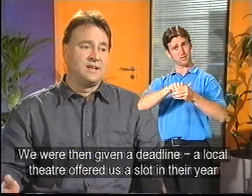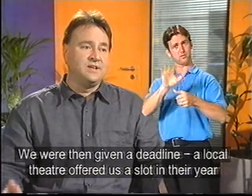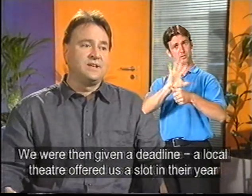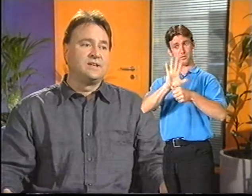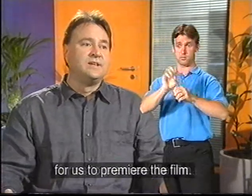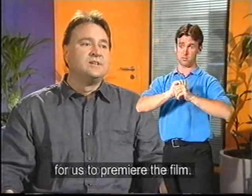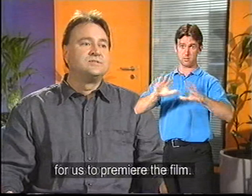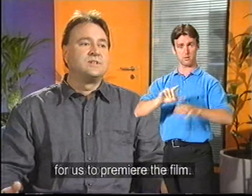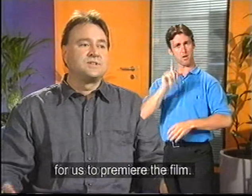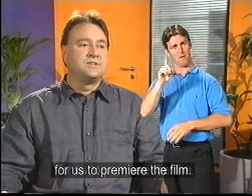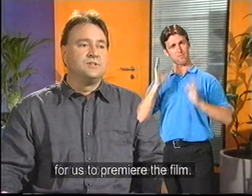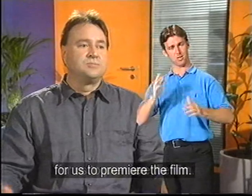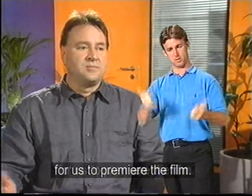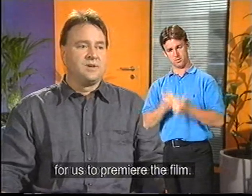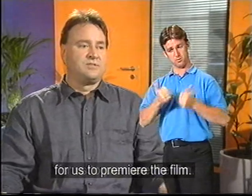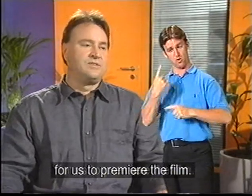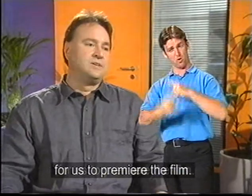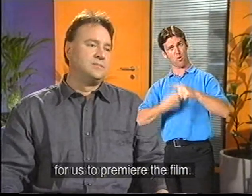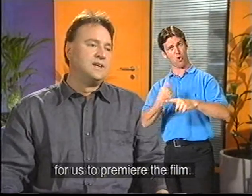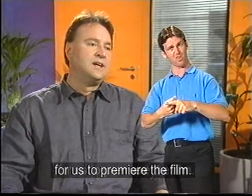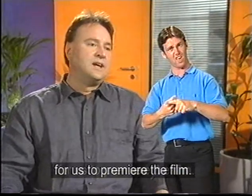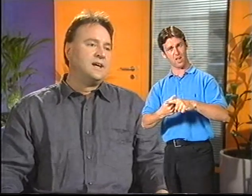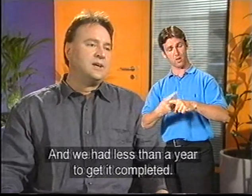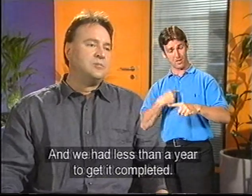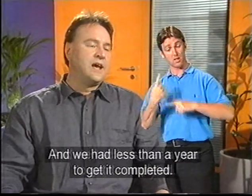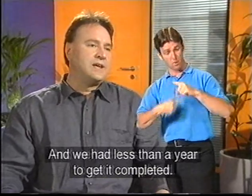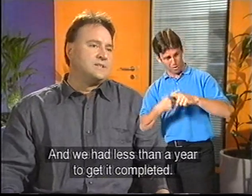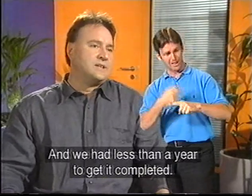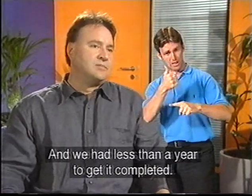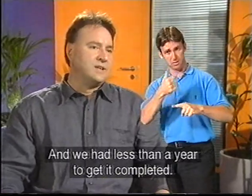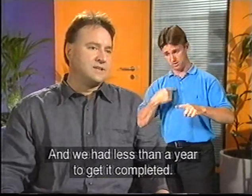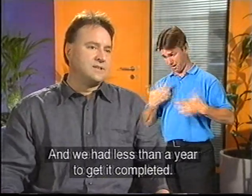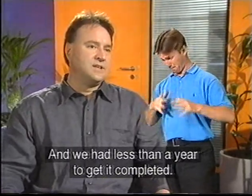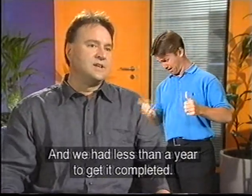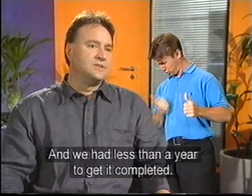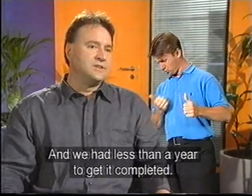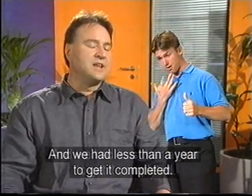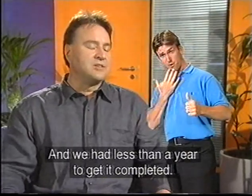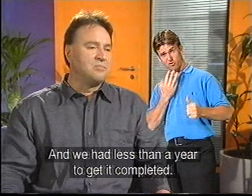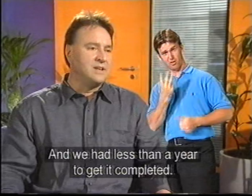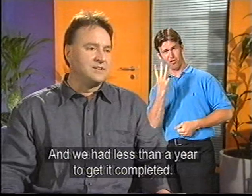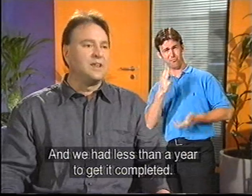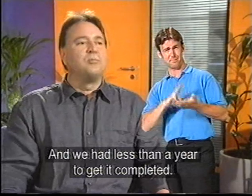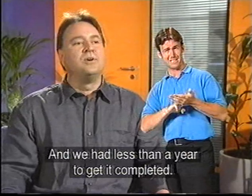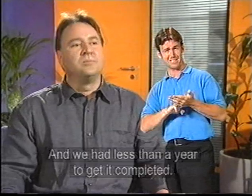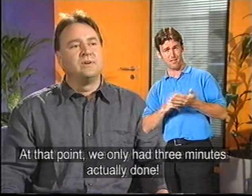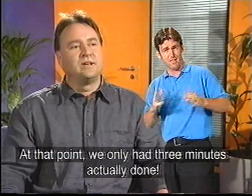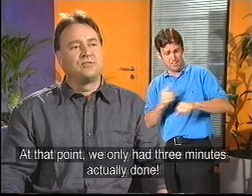year for us to premiere the film, and we had less than a year to get it complete. At that point, we only had